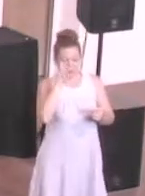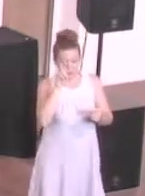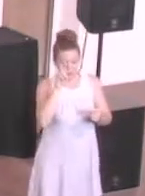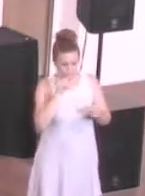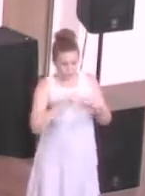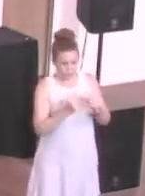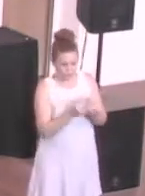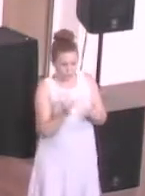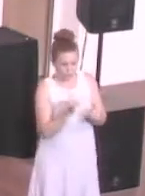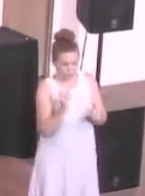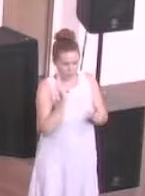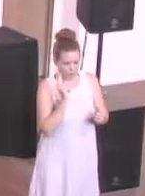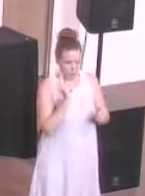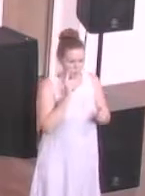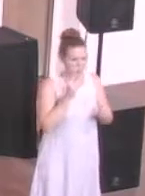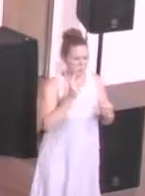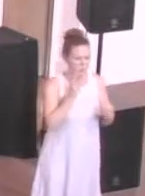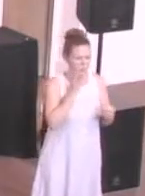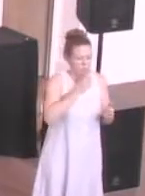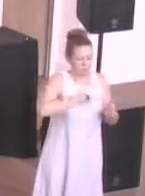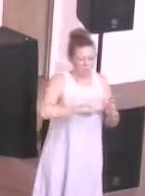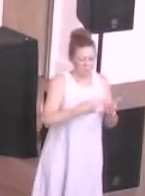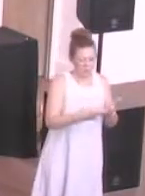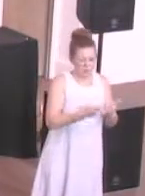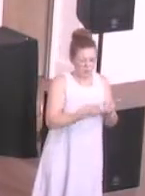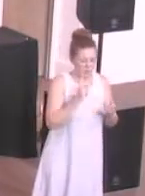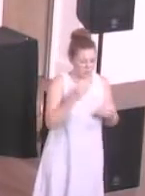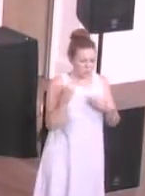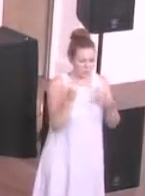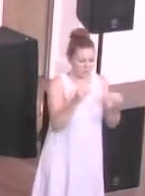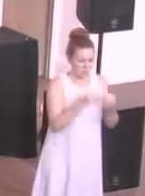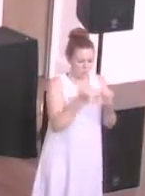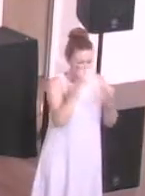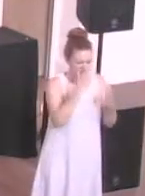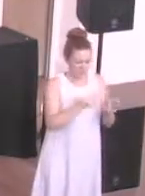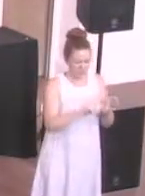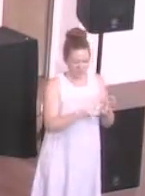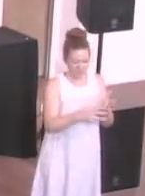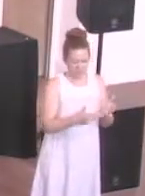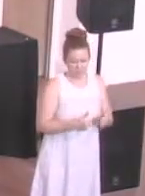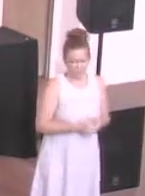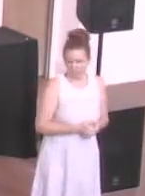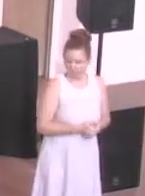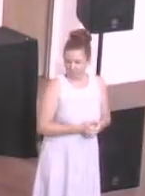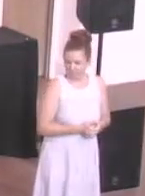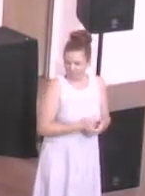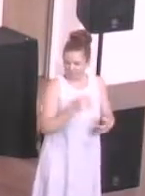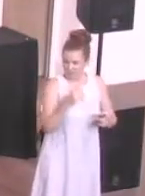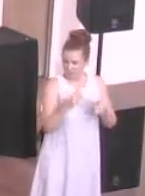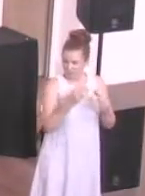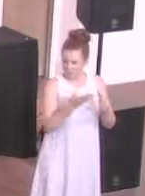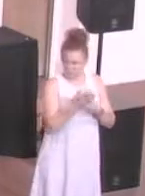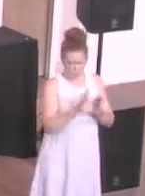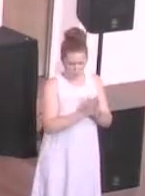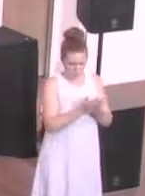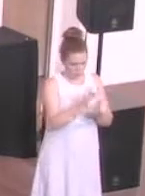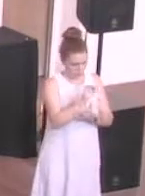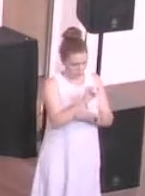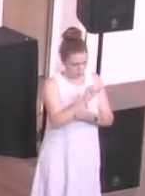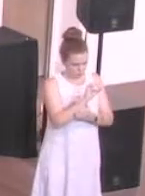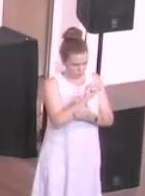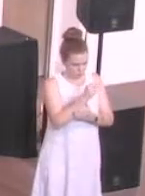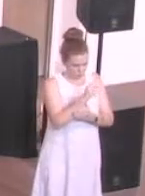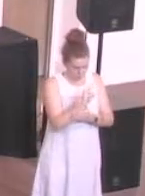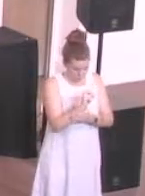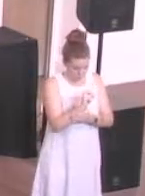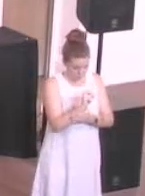weeks also. We'll get you more information about that too. You're going to be, I think, didn't you say we're going to start going through the book of John and that? We're going to be at Maxine's house or